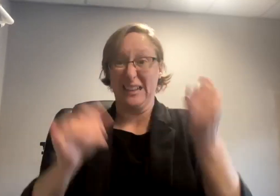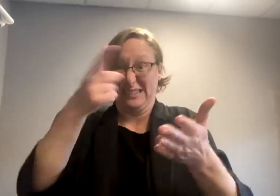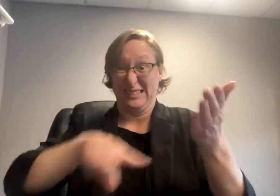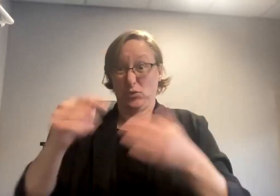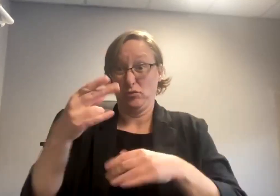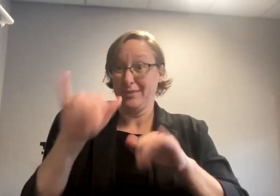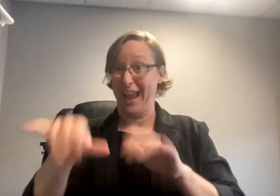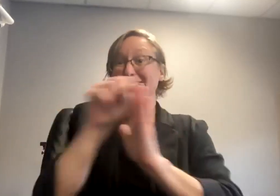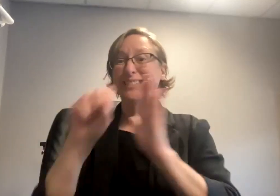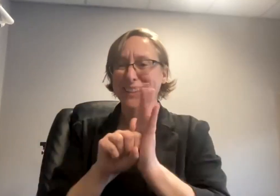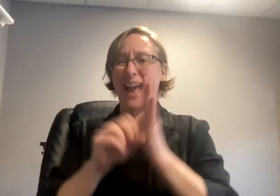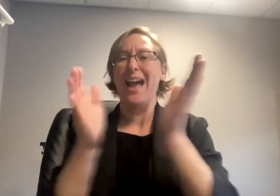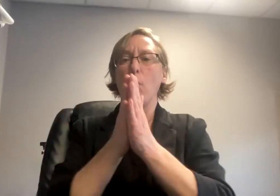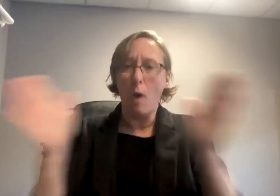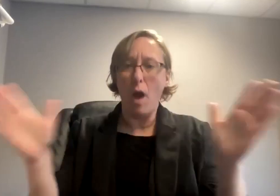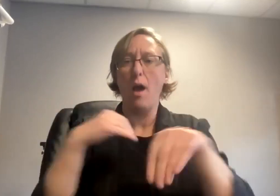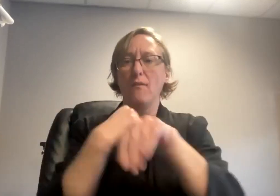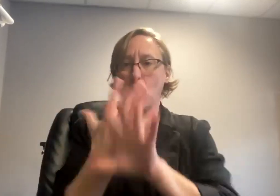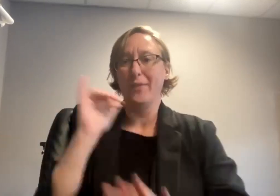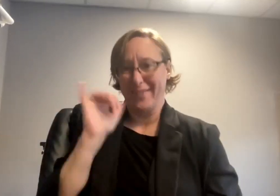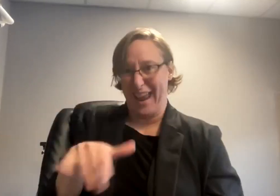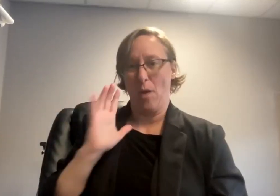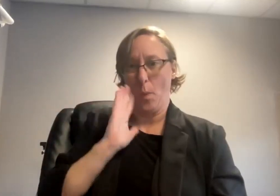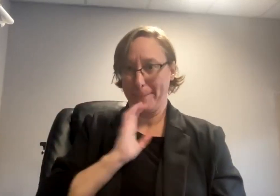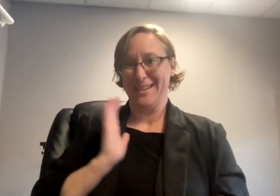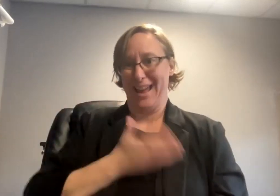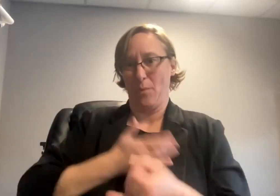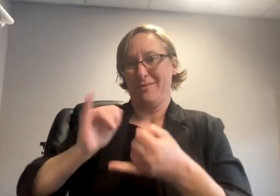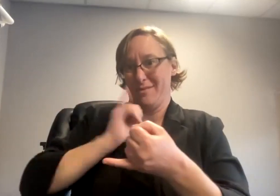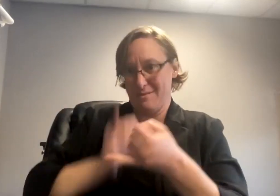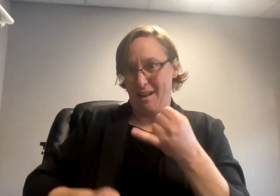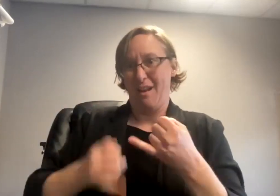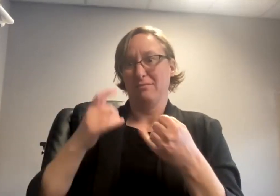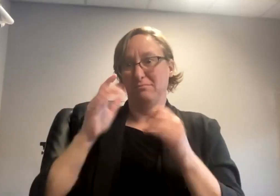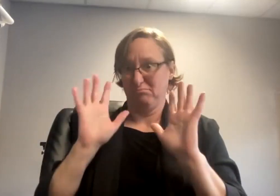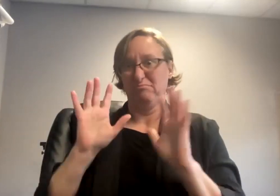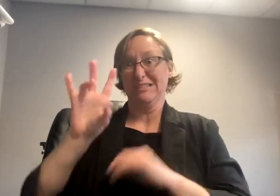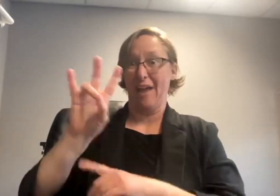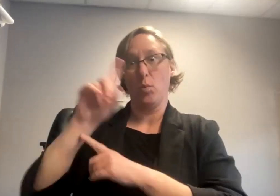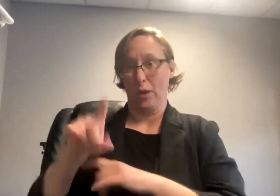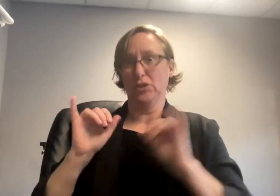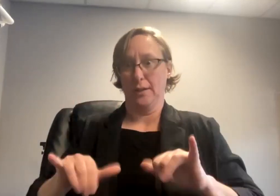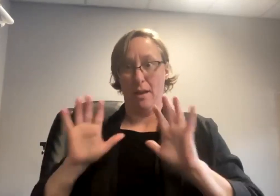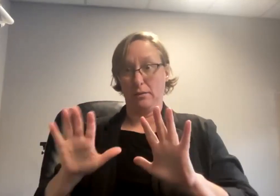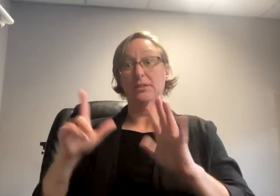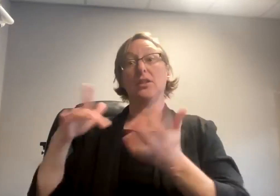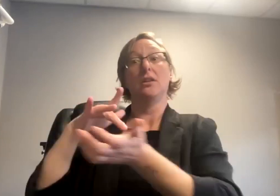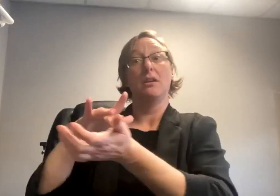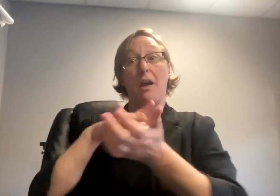round of getting a feeling. We'll move on to the second round with the statewide virtual